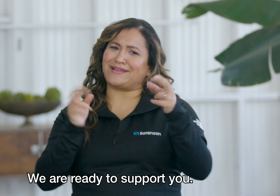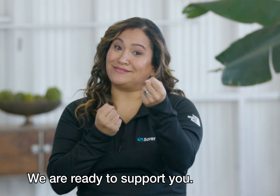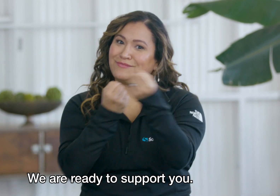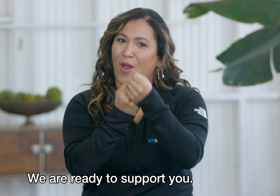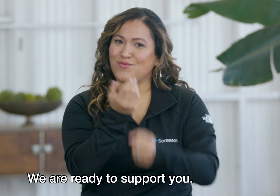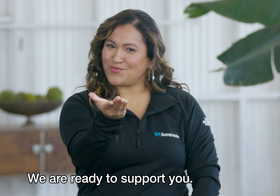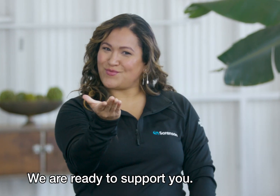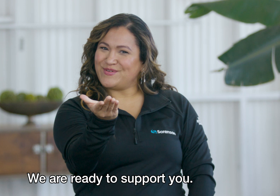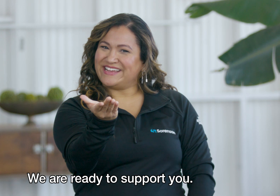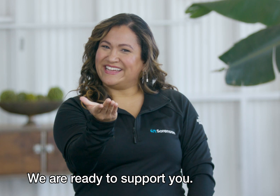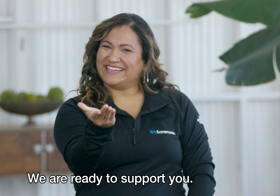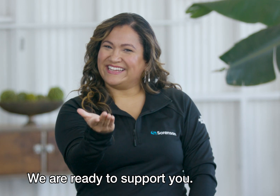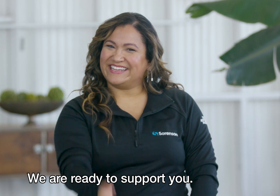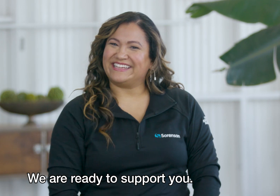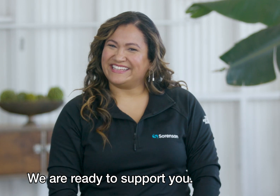We are ready to support you.